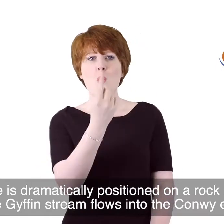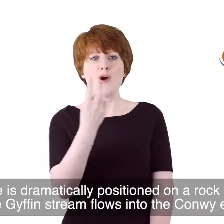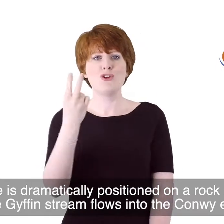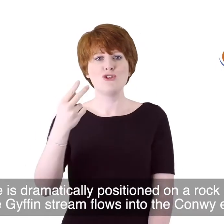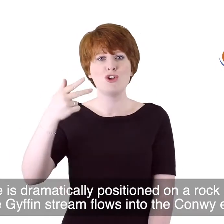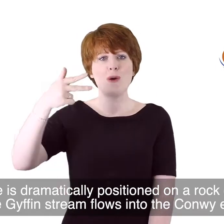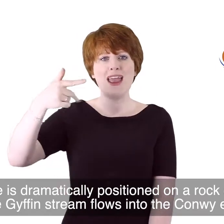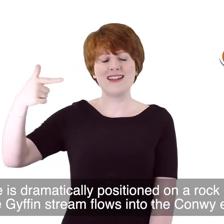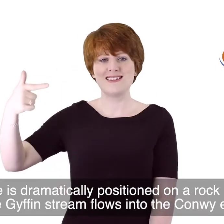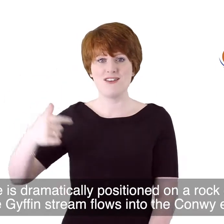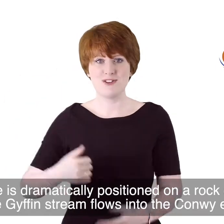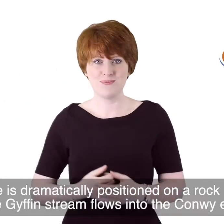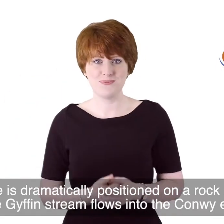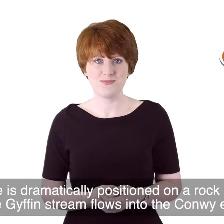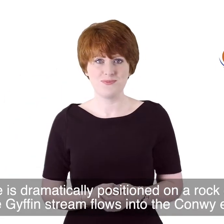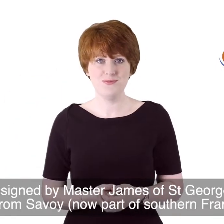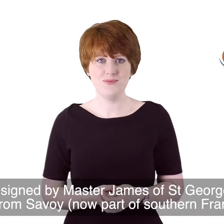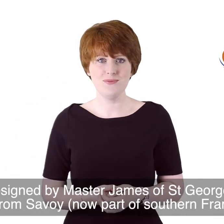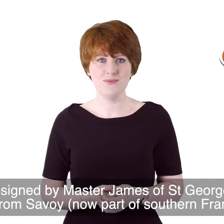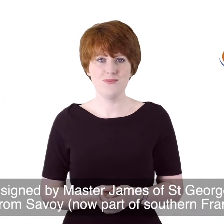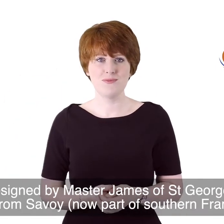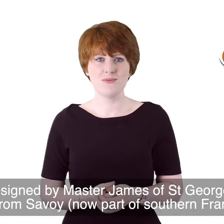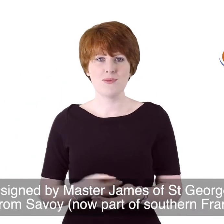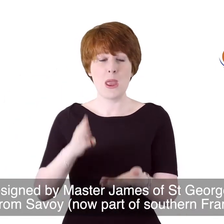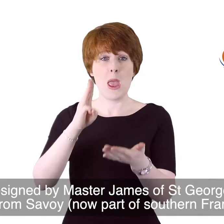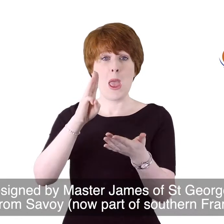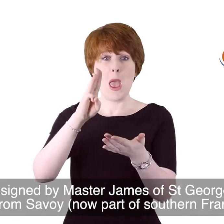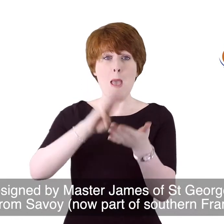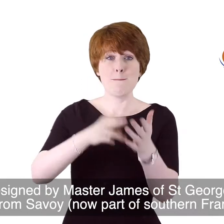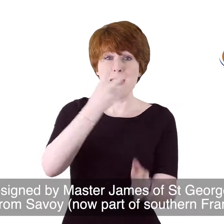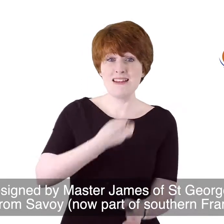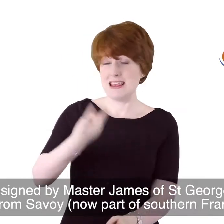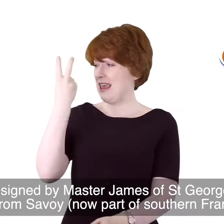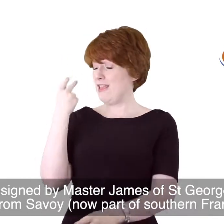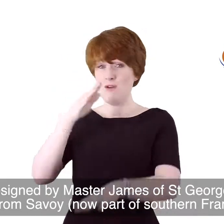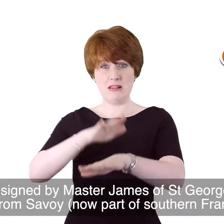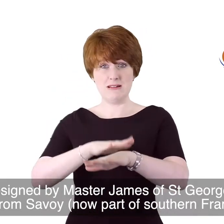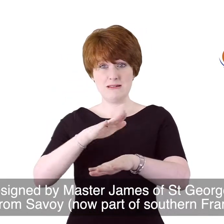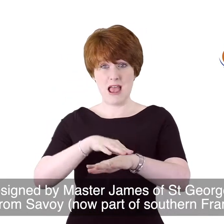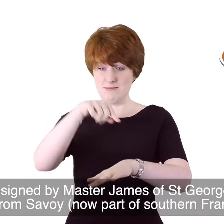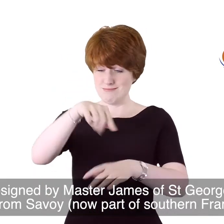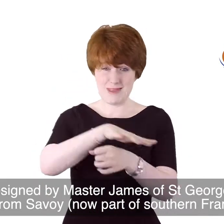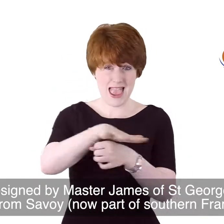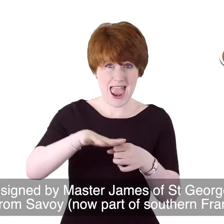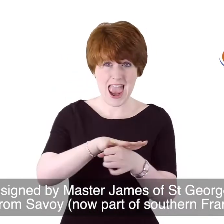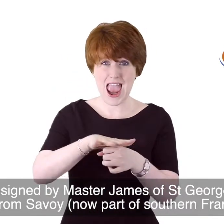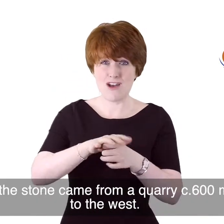flows into the Conwy estuary. It was designed by Master James of St George, who came from Savoy, now part of southern